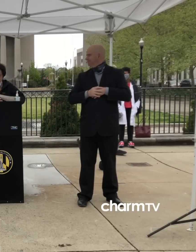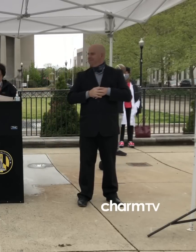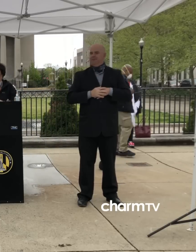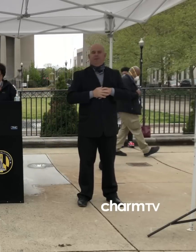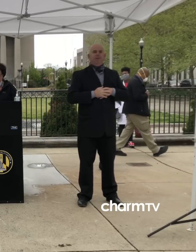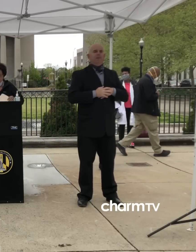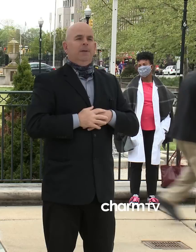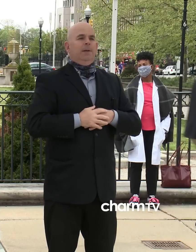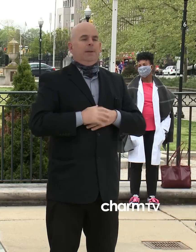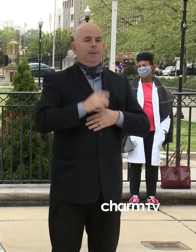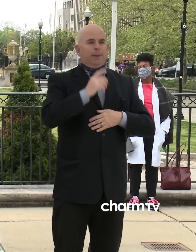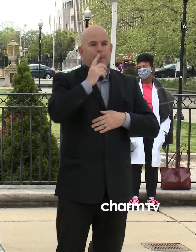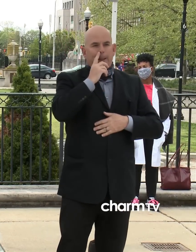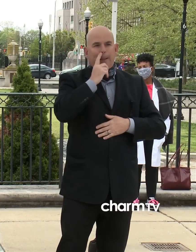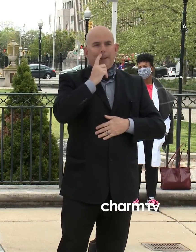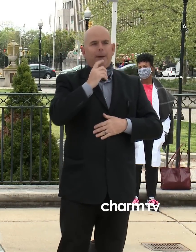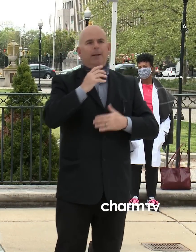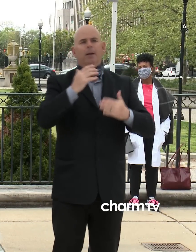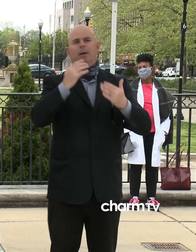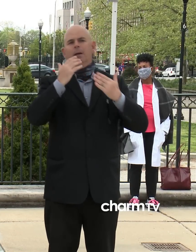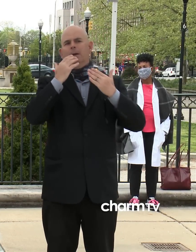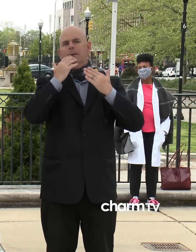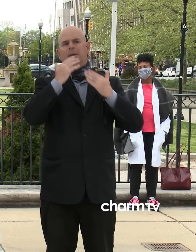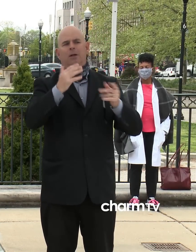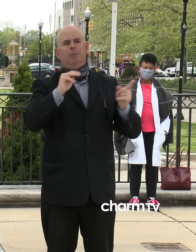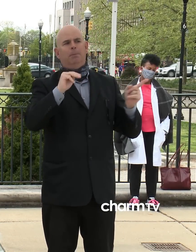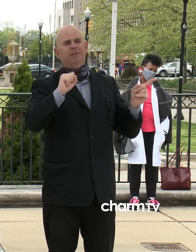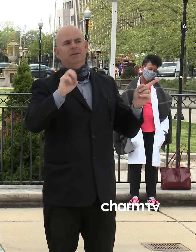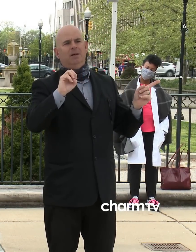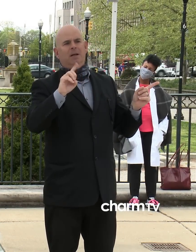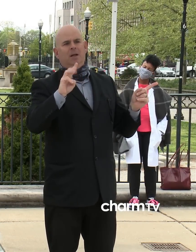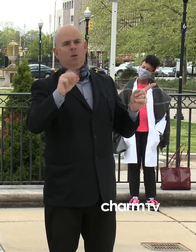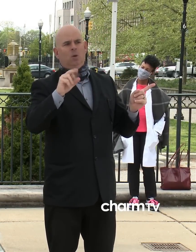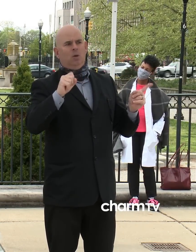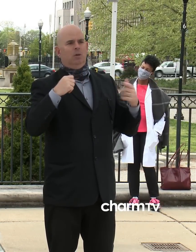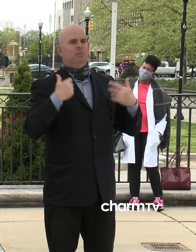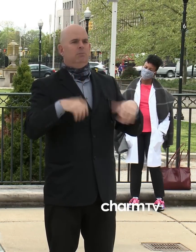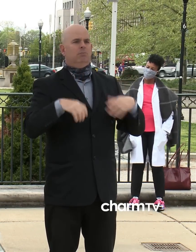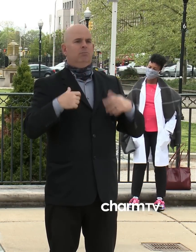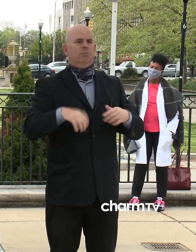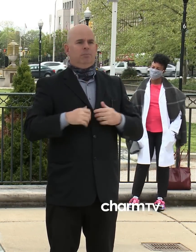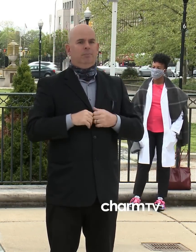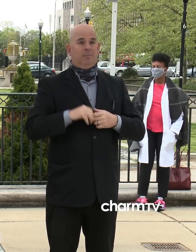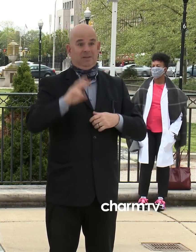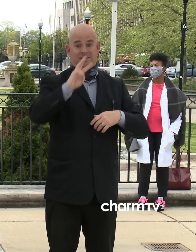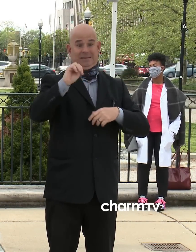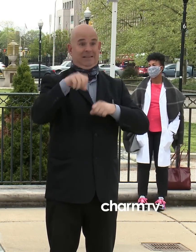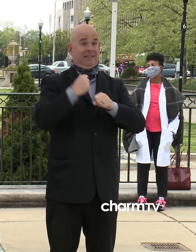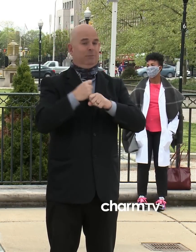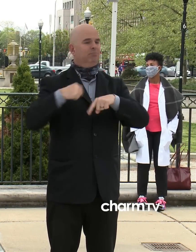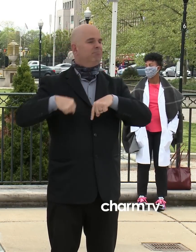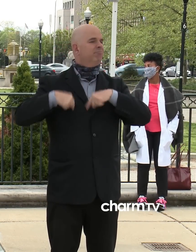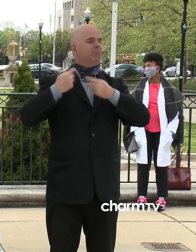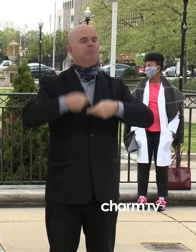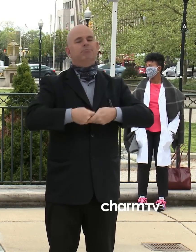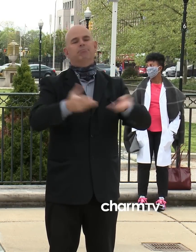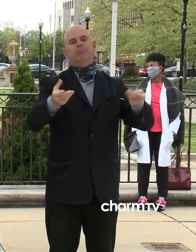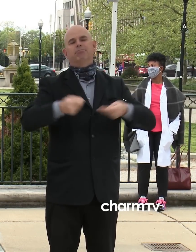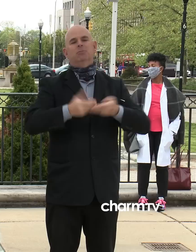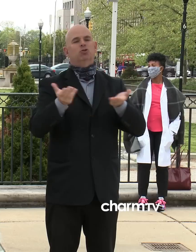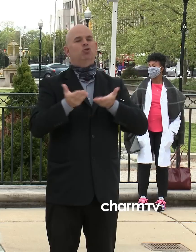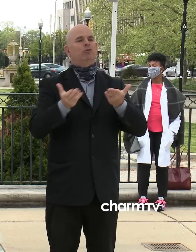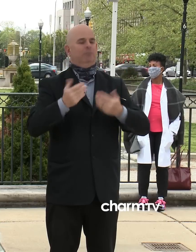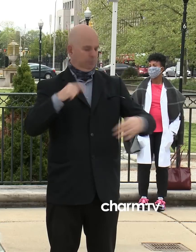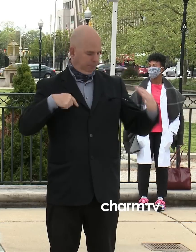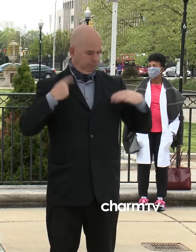Thank you, Ms. Edwards. For 60 years, Meals on Wheels has delivered nutritious meals and support services to the homes of